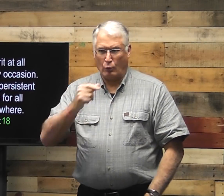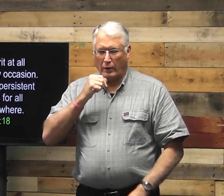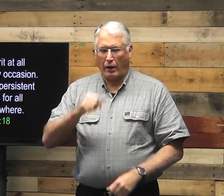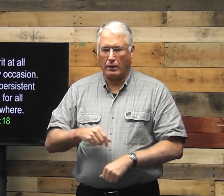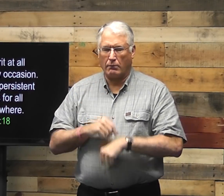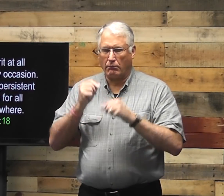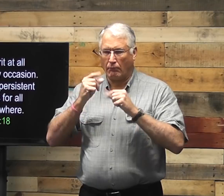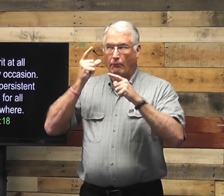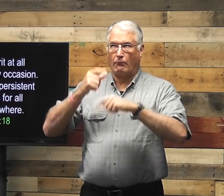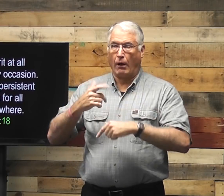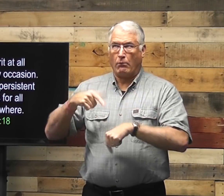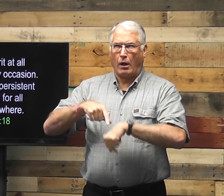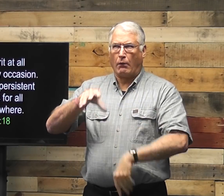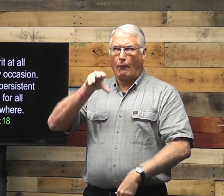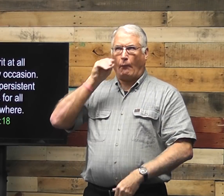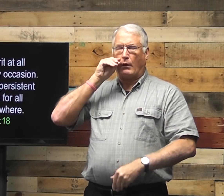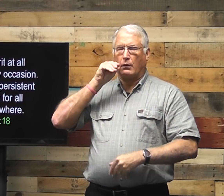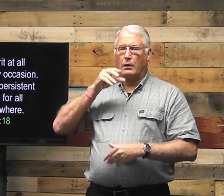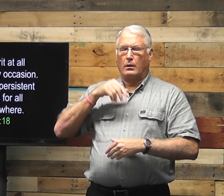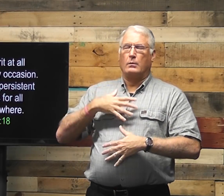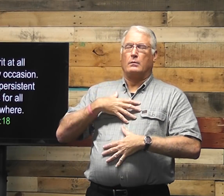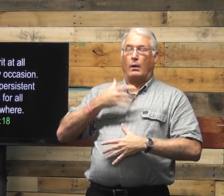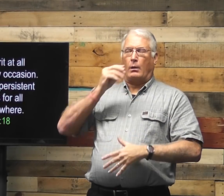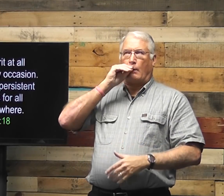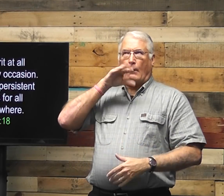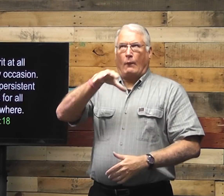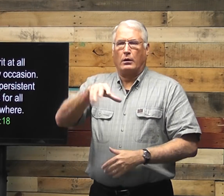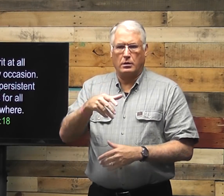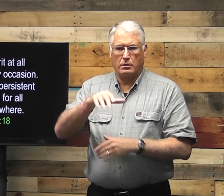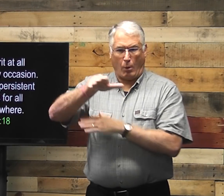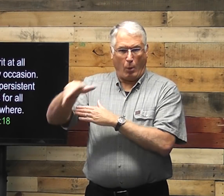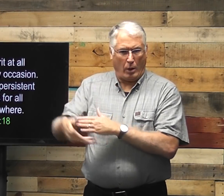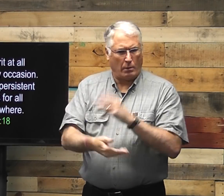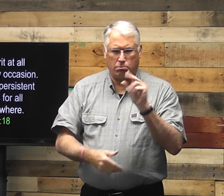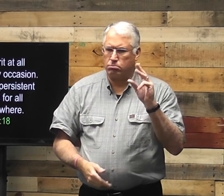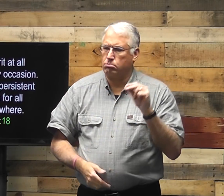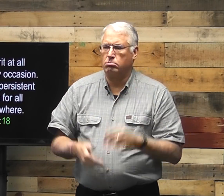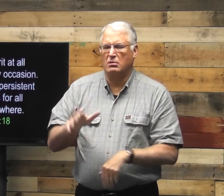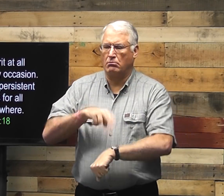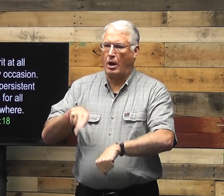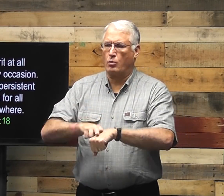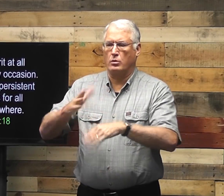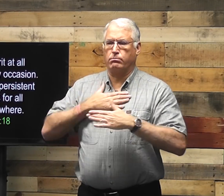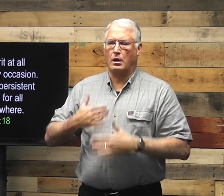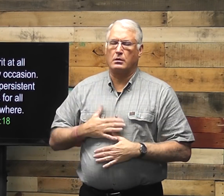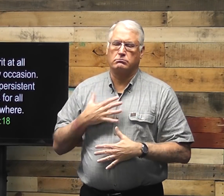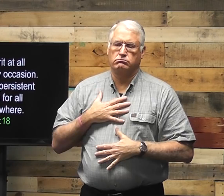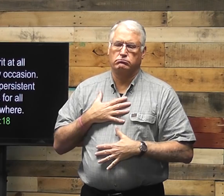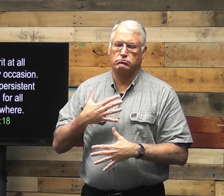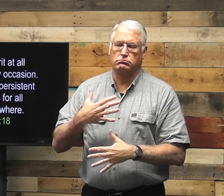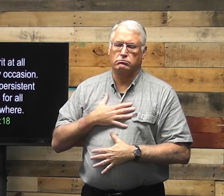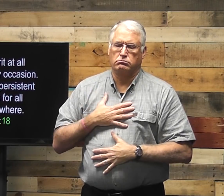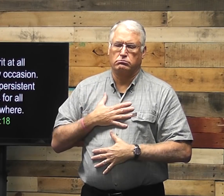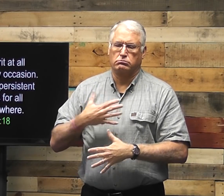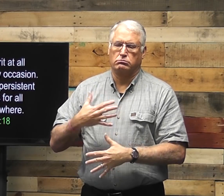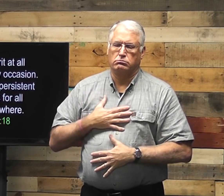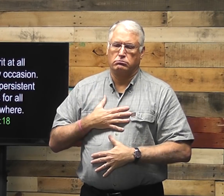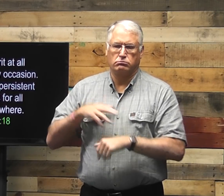sleep, you don't have to wake up to take a deep breath in and breathe out all night, do you? No, it's natural. Your body just